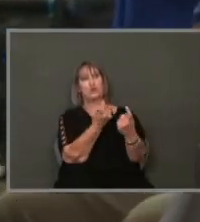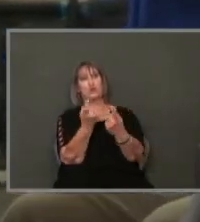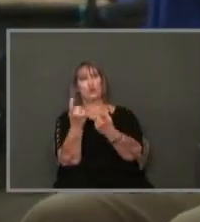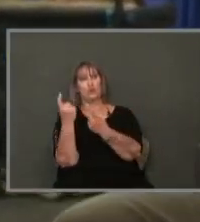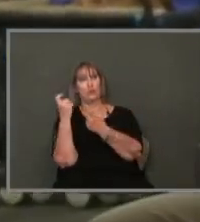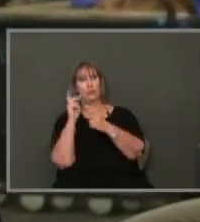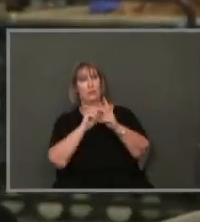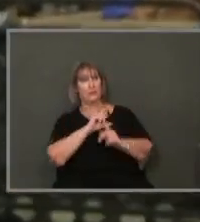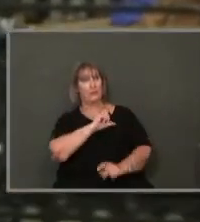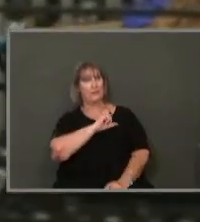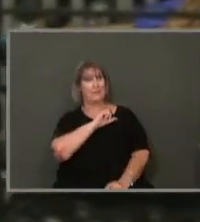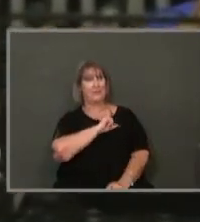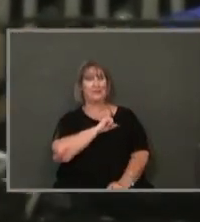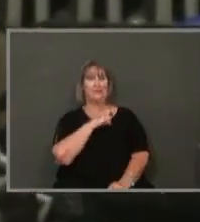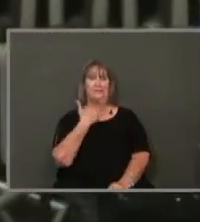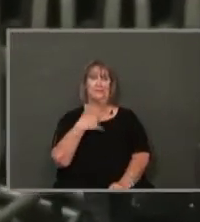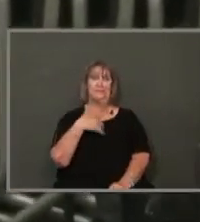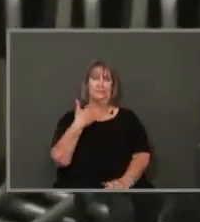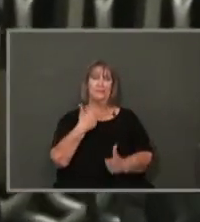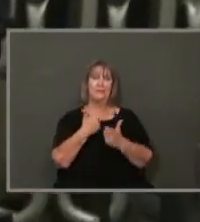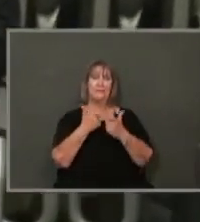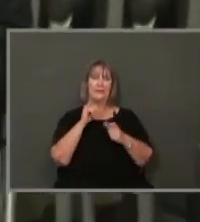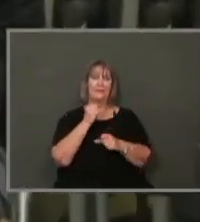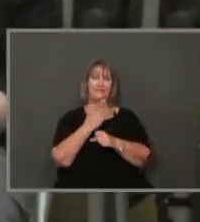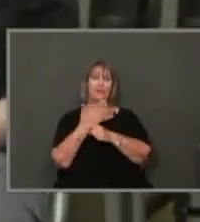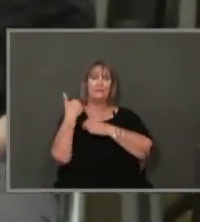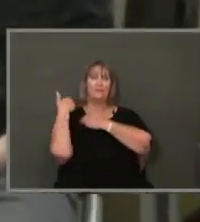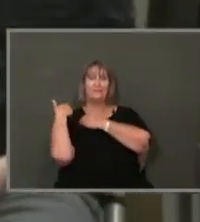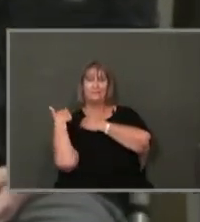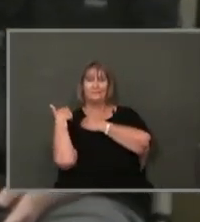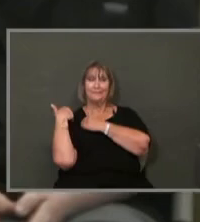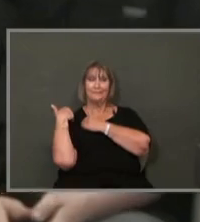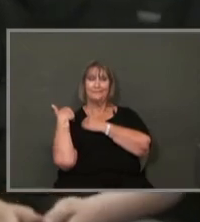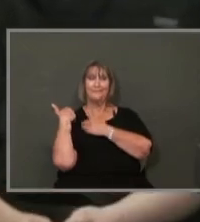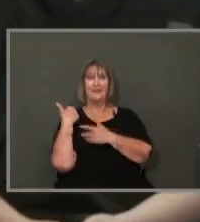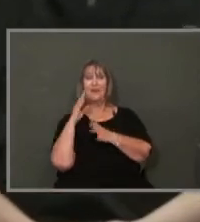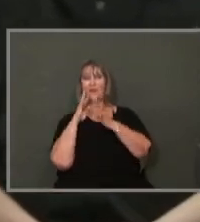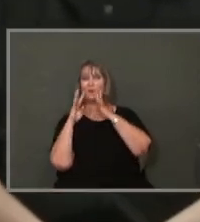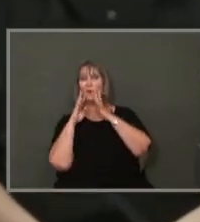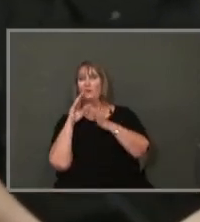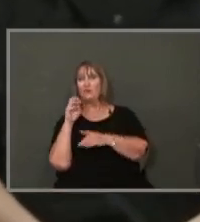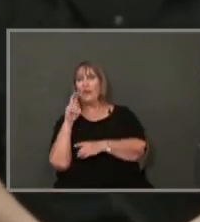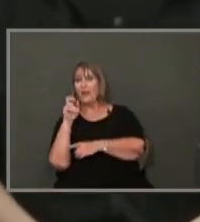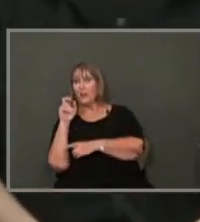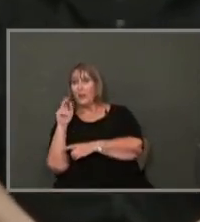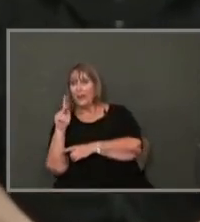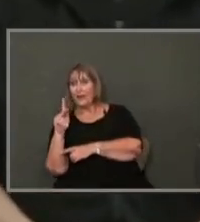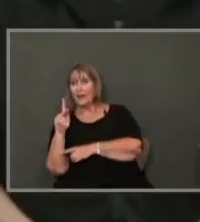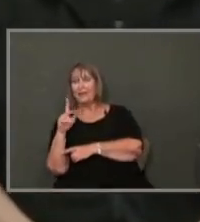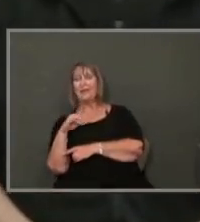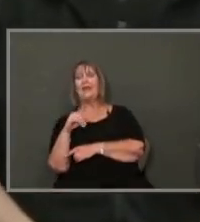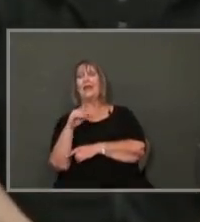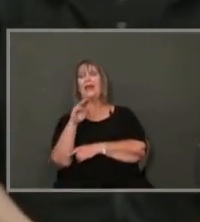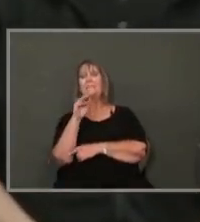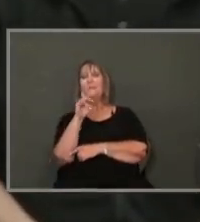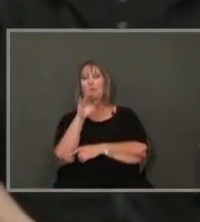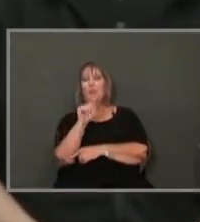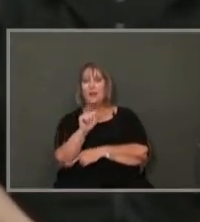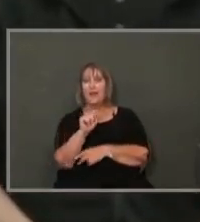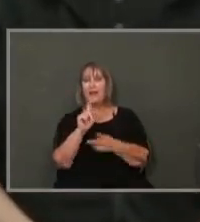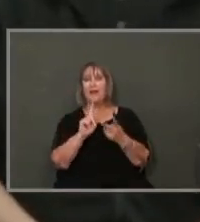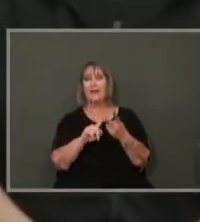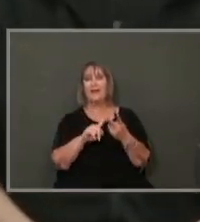big jobs, right? And from talking to Eric and from talking to Maria and talking to the chief, it's